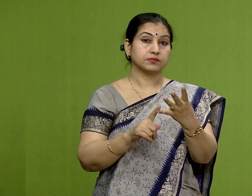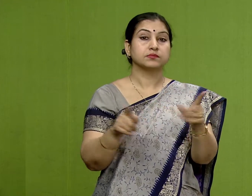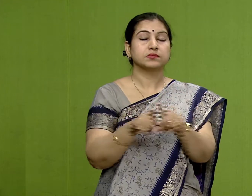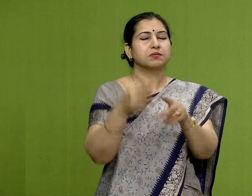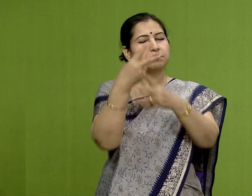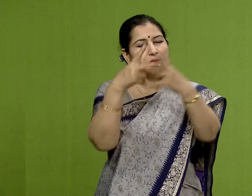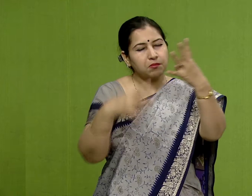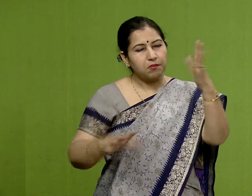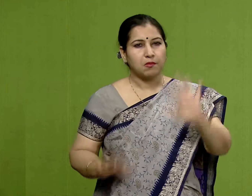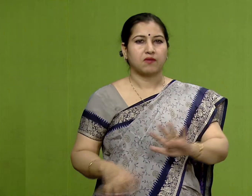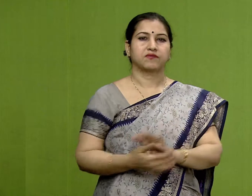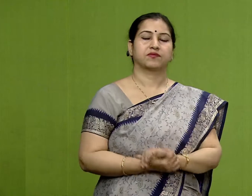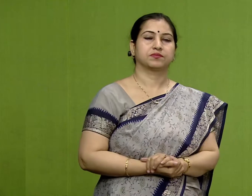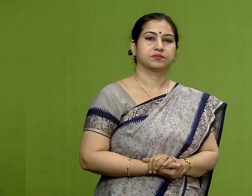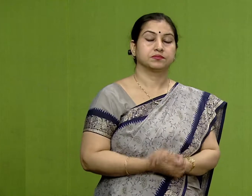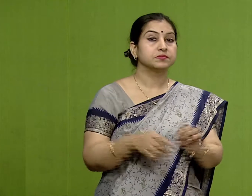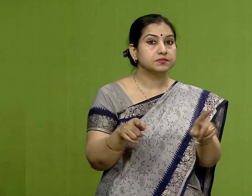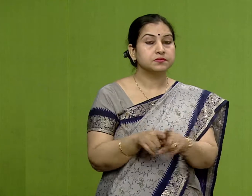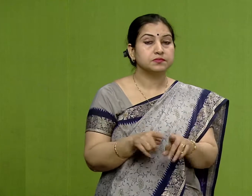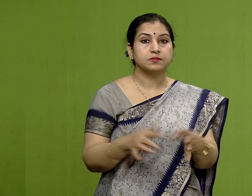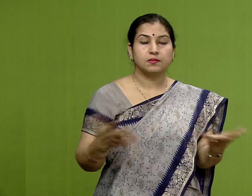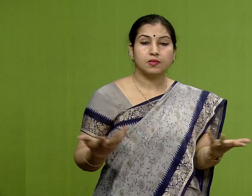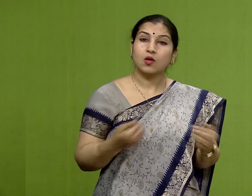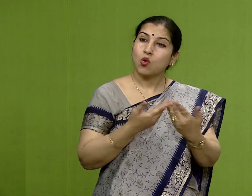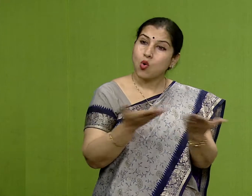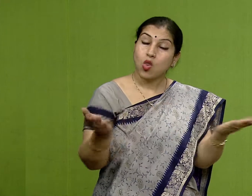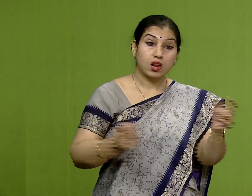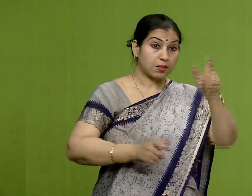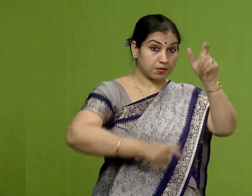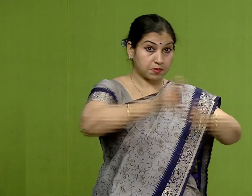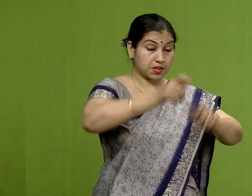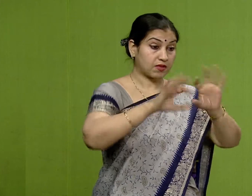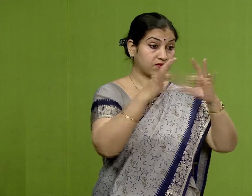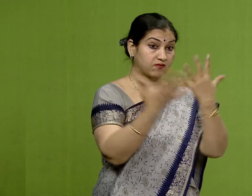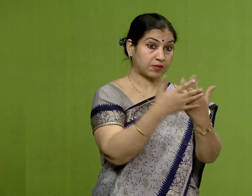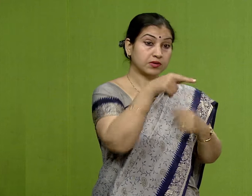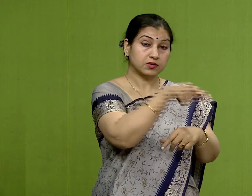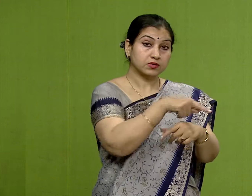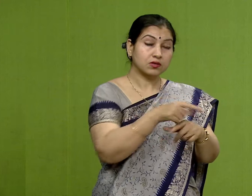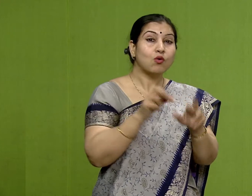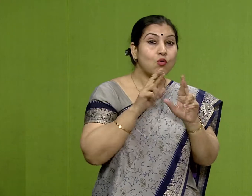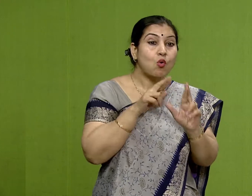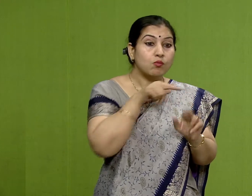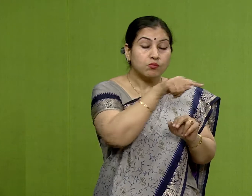etc. And all members are expected